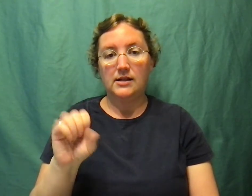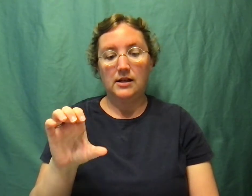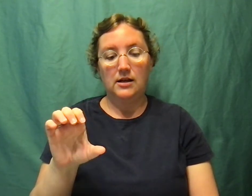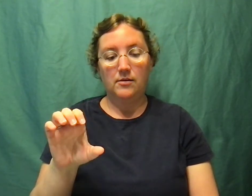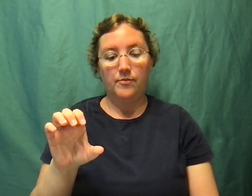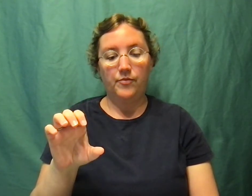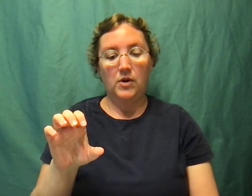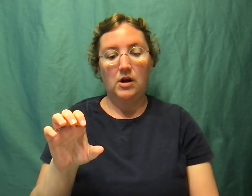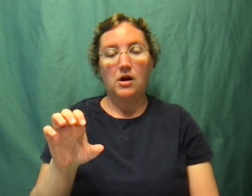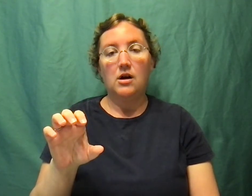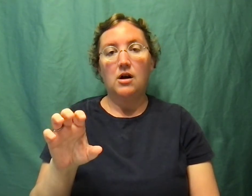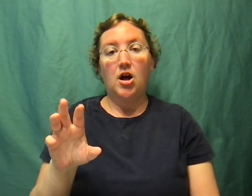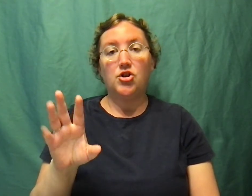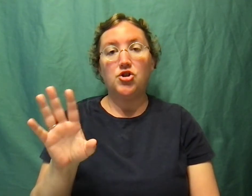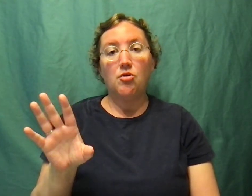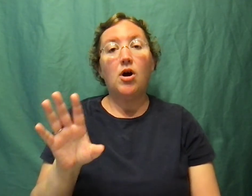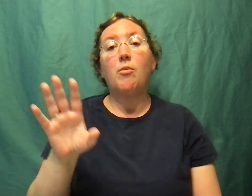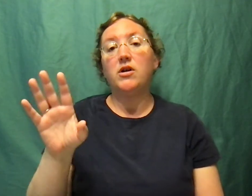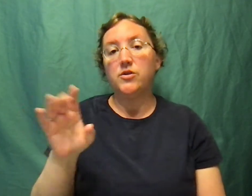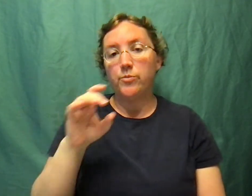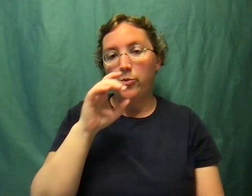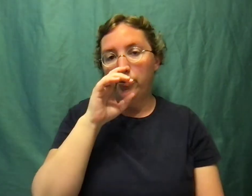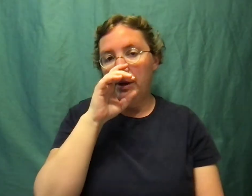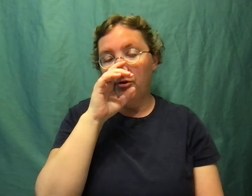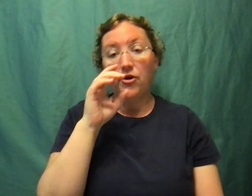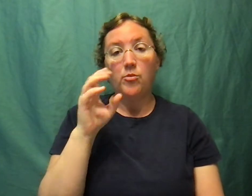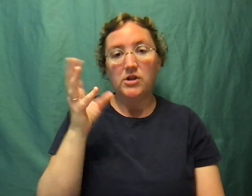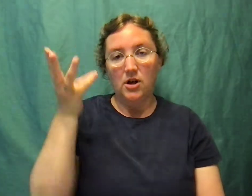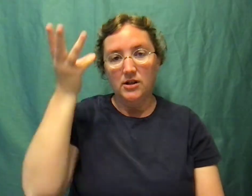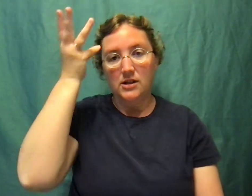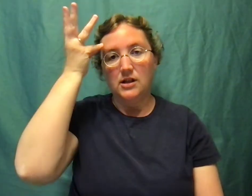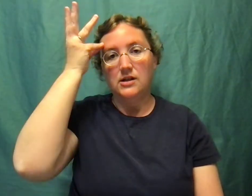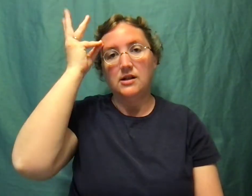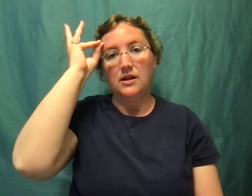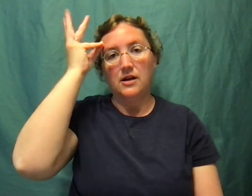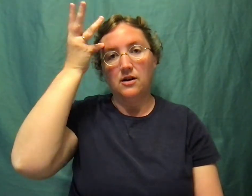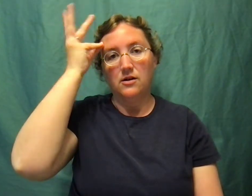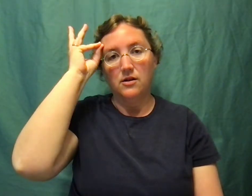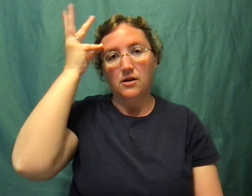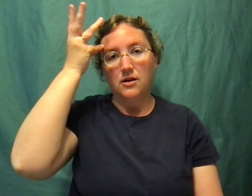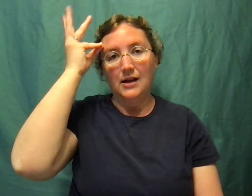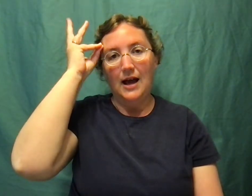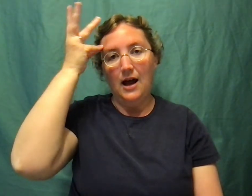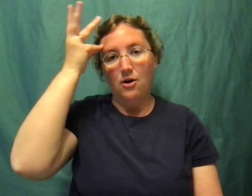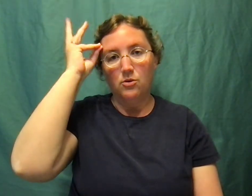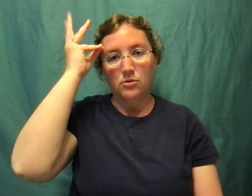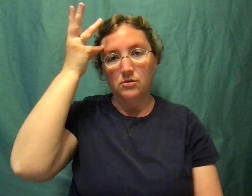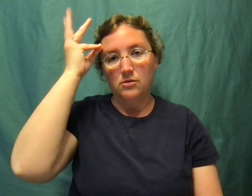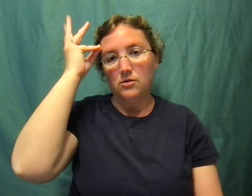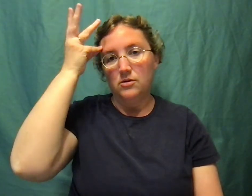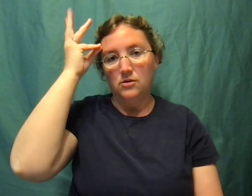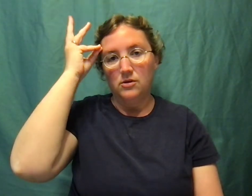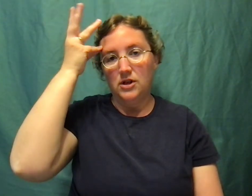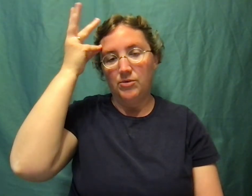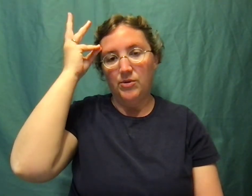W-I-S-C. A joke amongst people from Wisconsin is that their cow, W with a